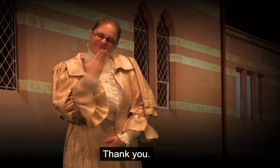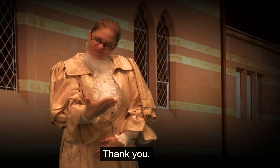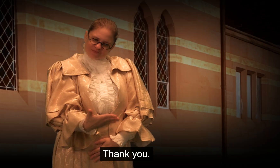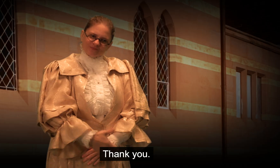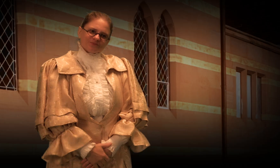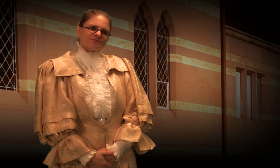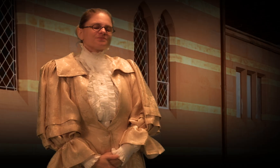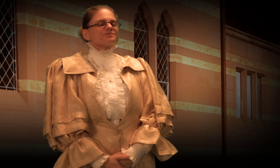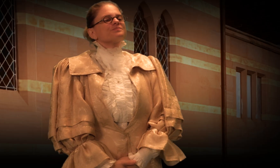Thank you.